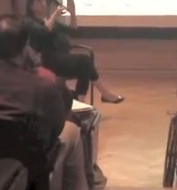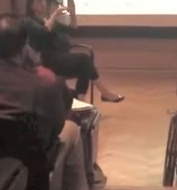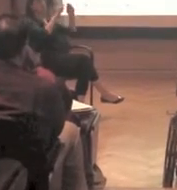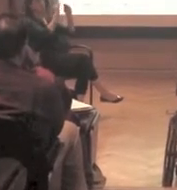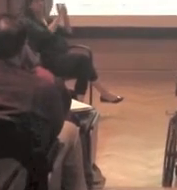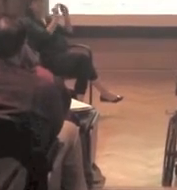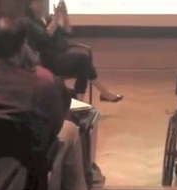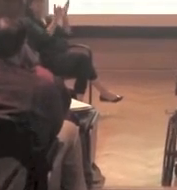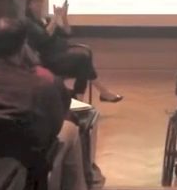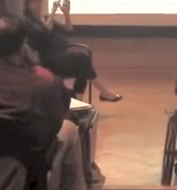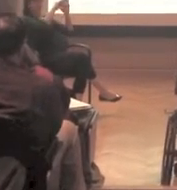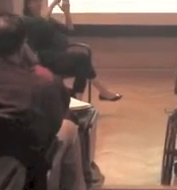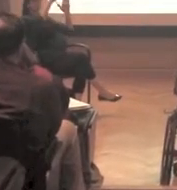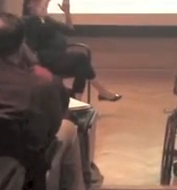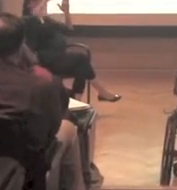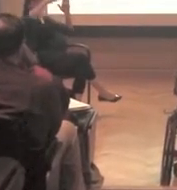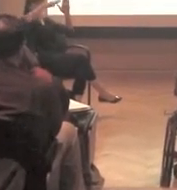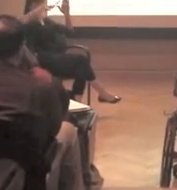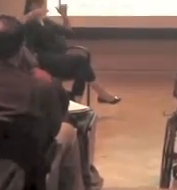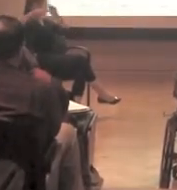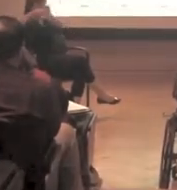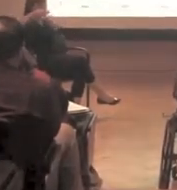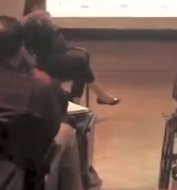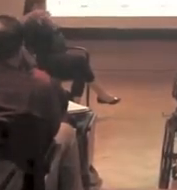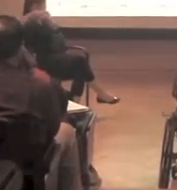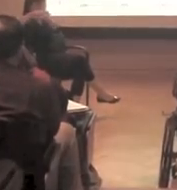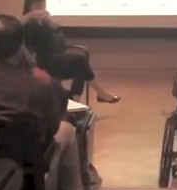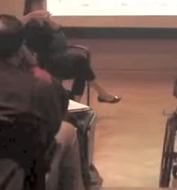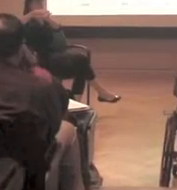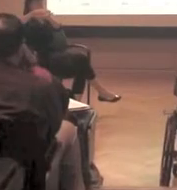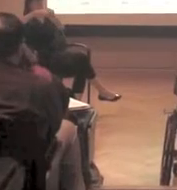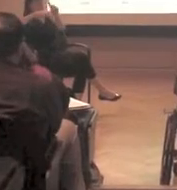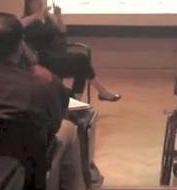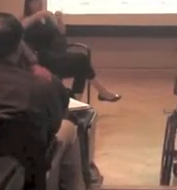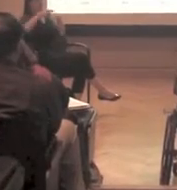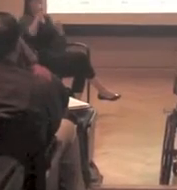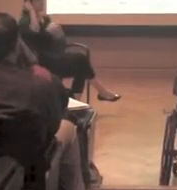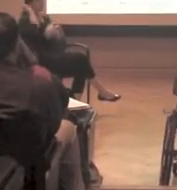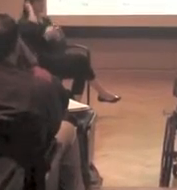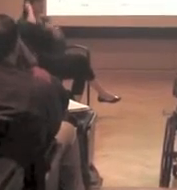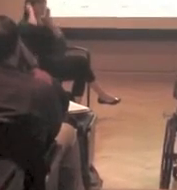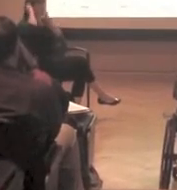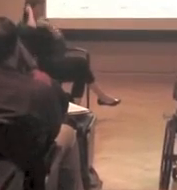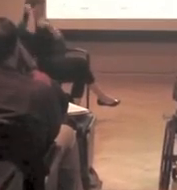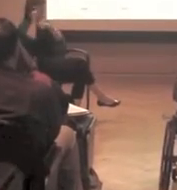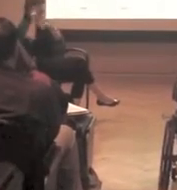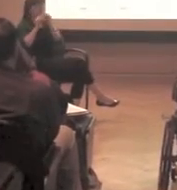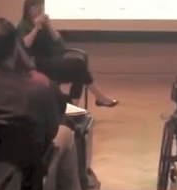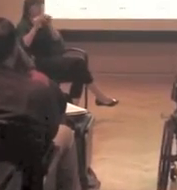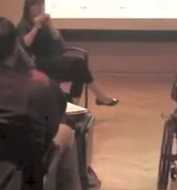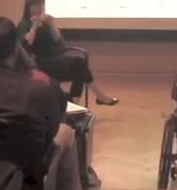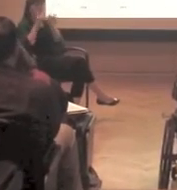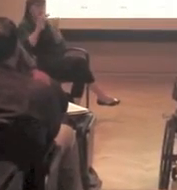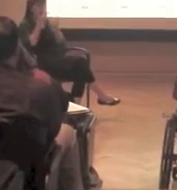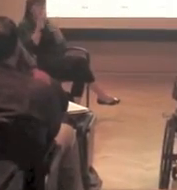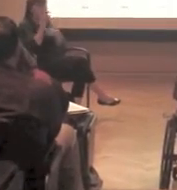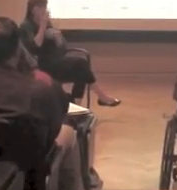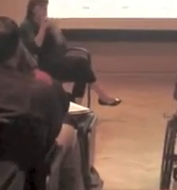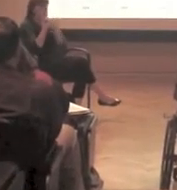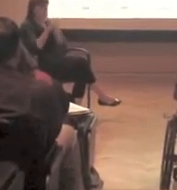that. That's what we're looking for. Once you put a shunt in, it stays in, and it doesn't need to be fixed. You don't need to come to the